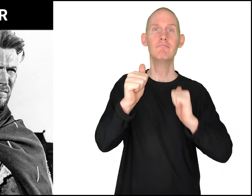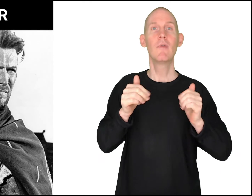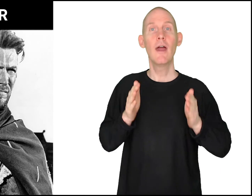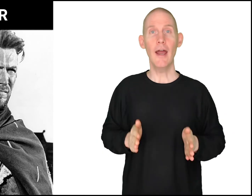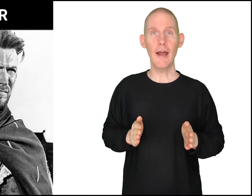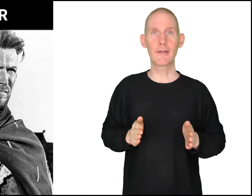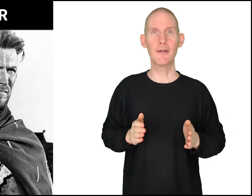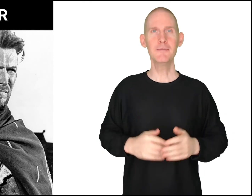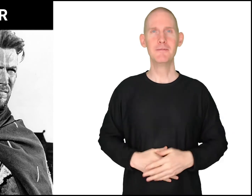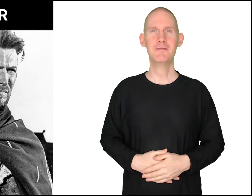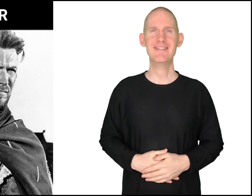Actor.